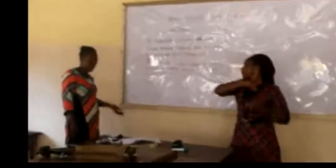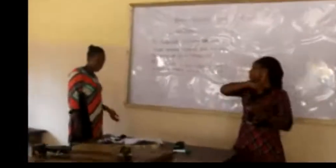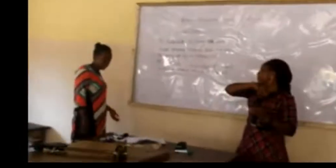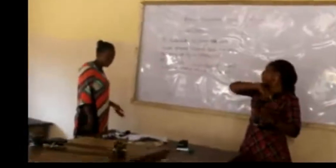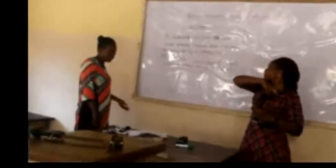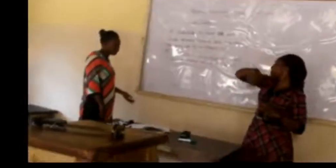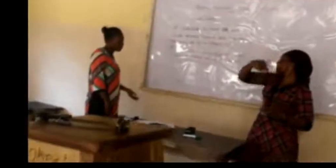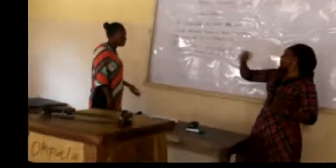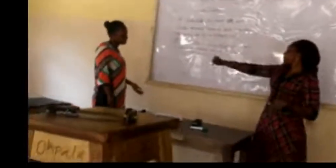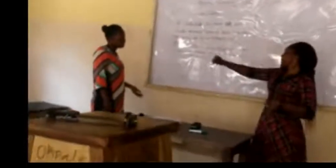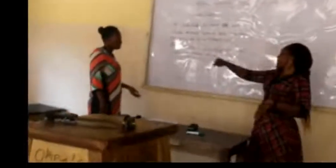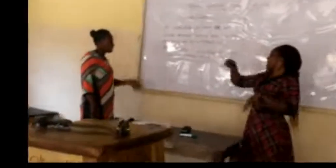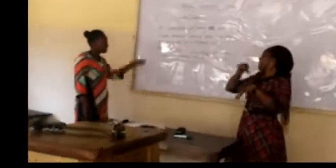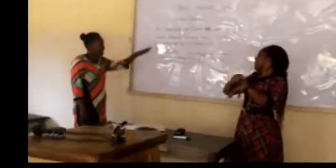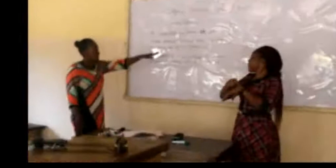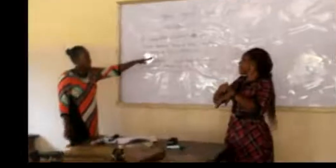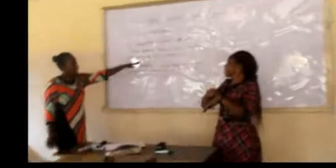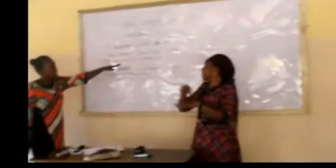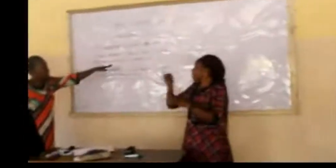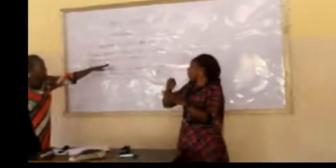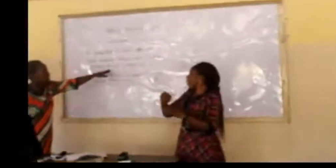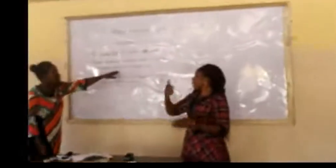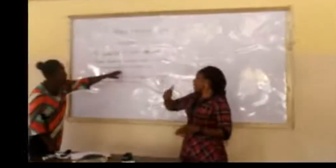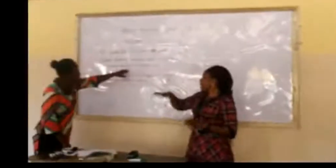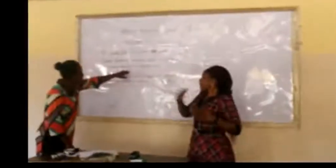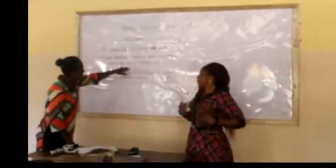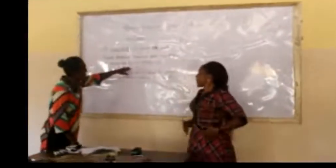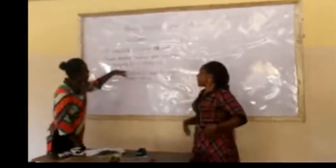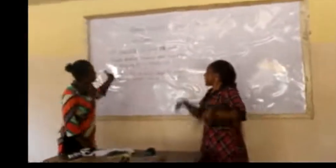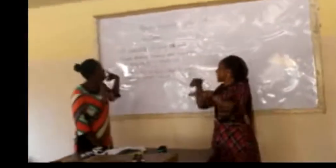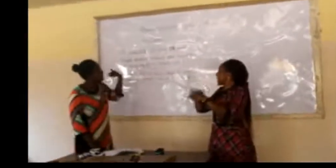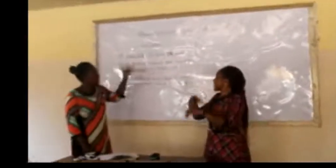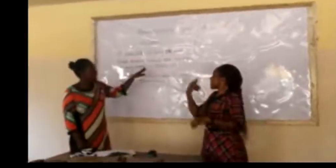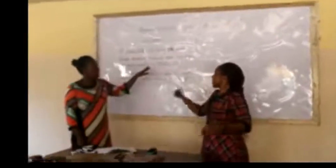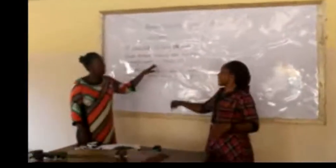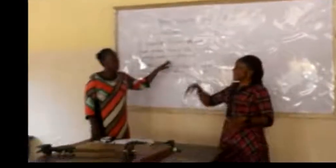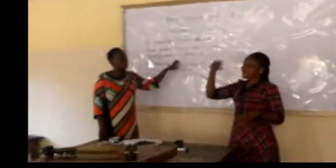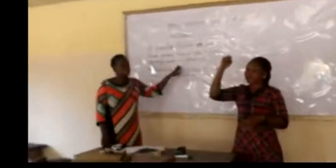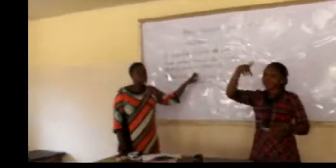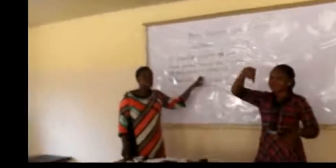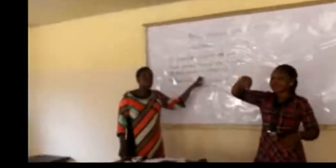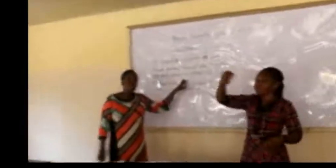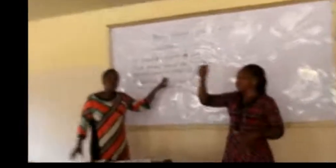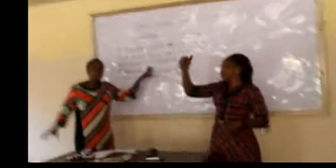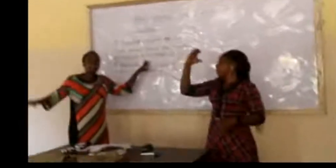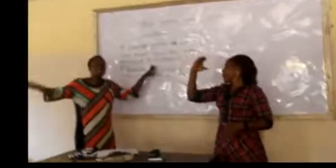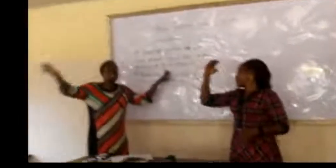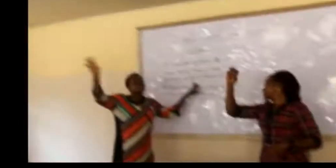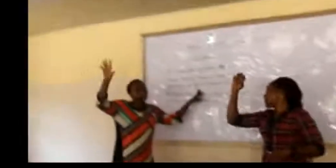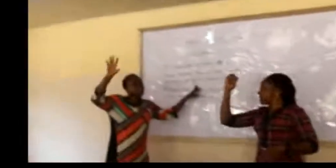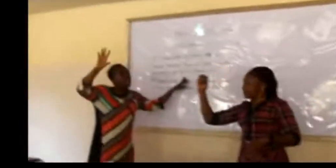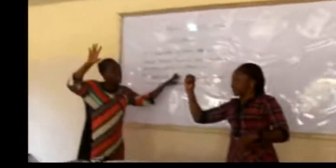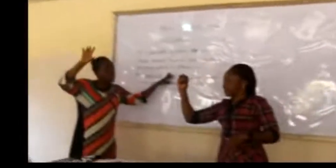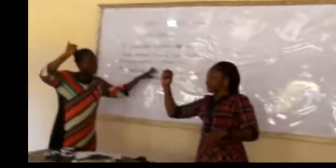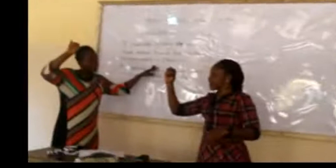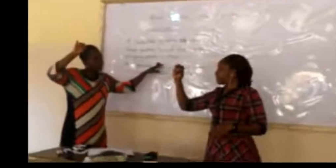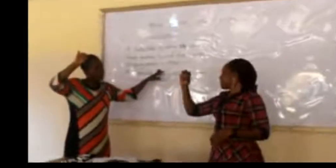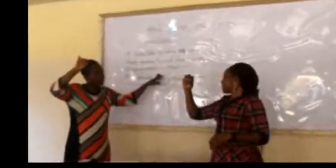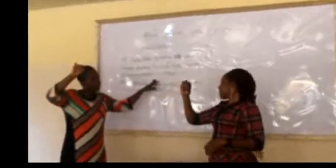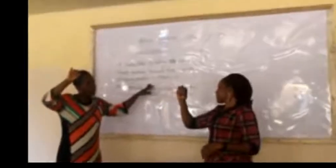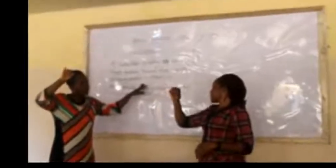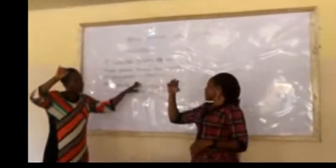in space. This anybody in space may be a planet orbiting a star,